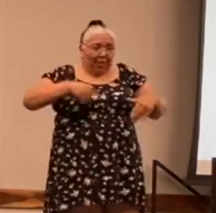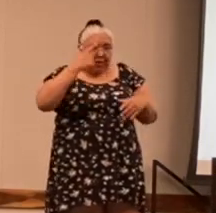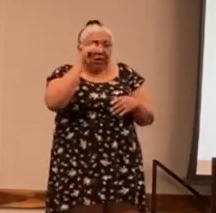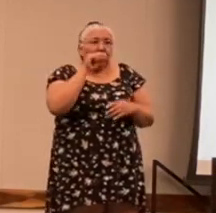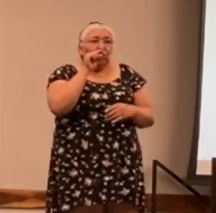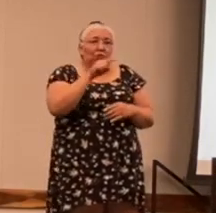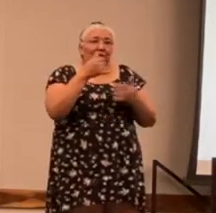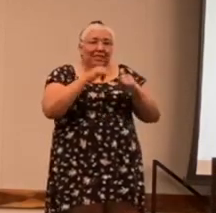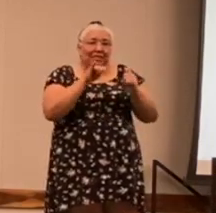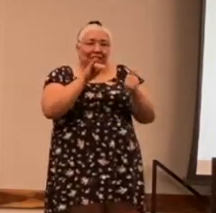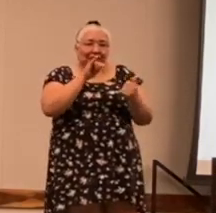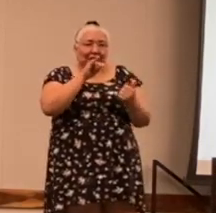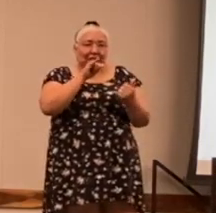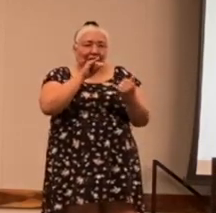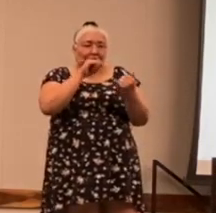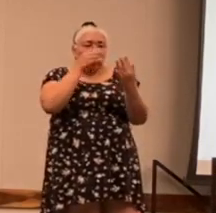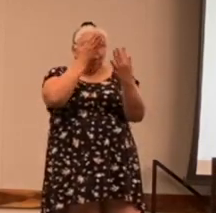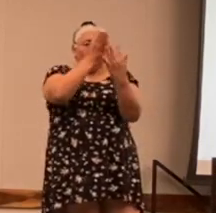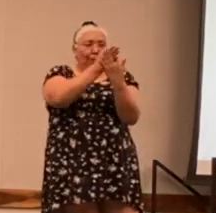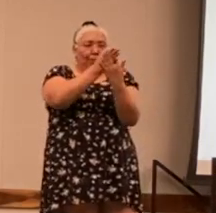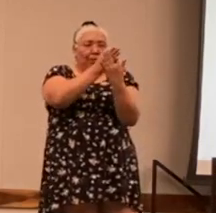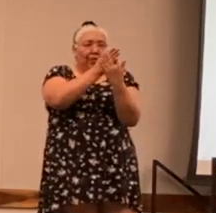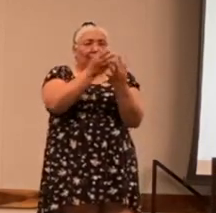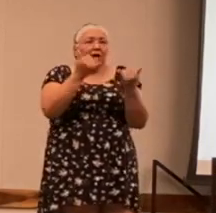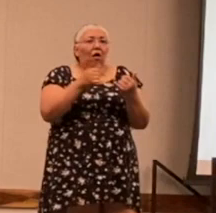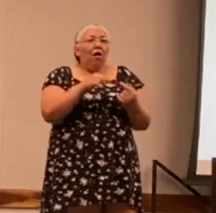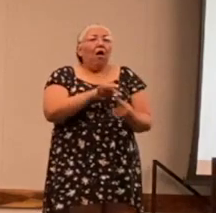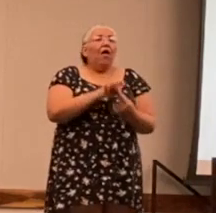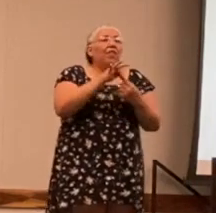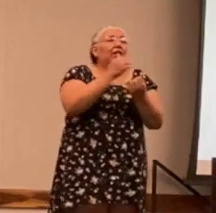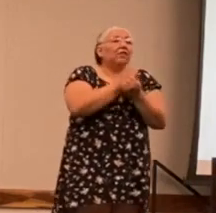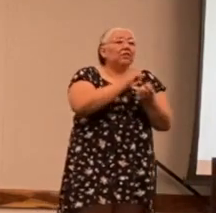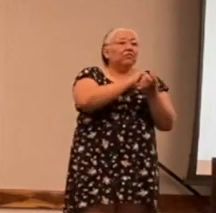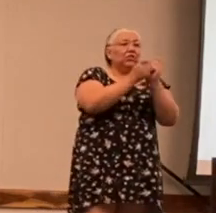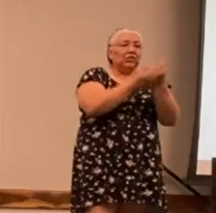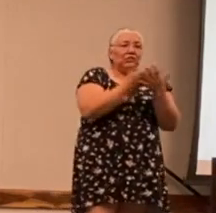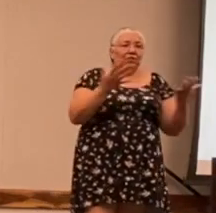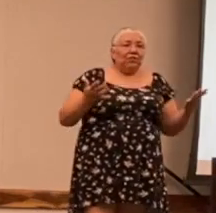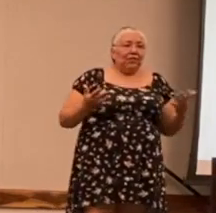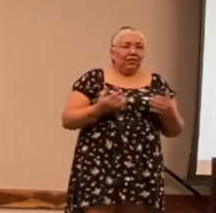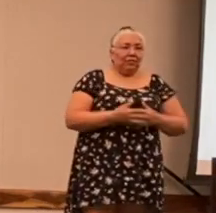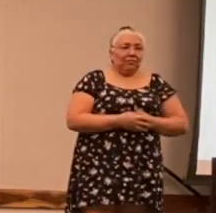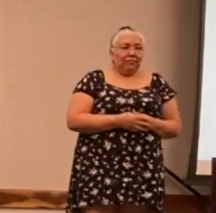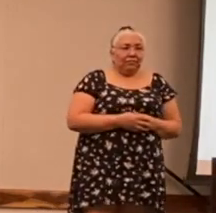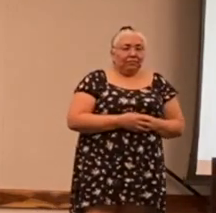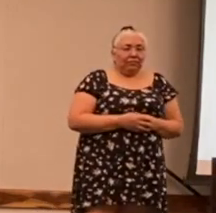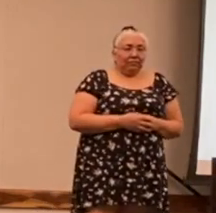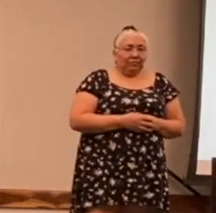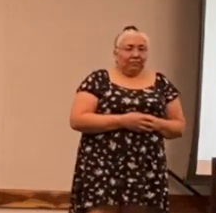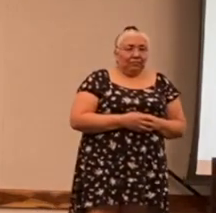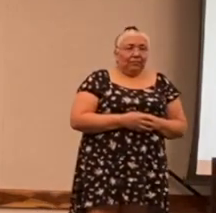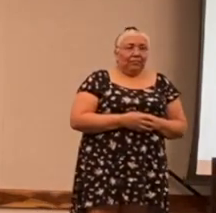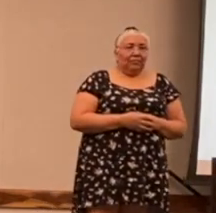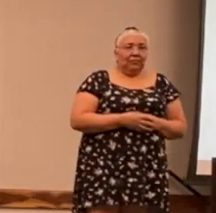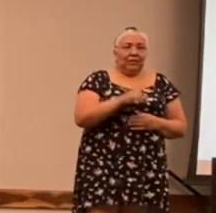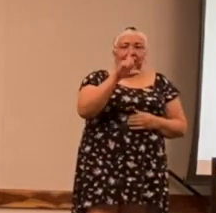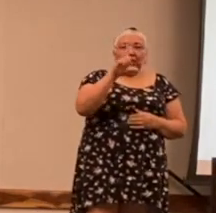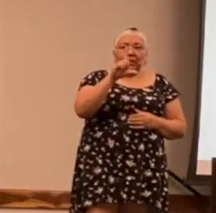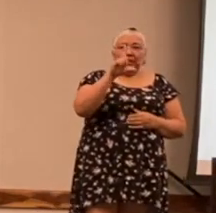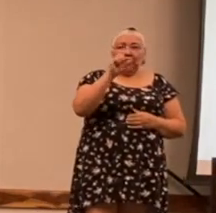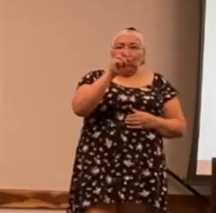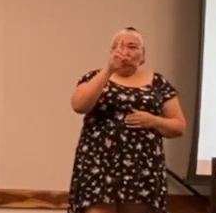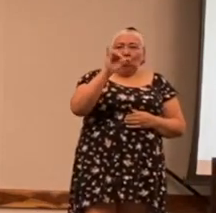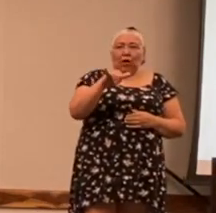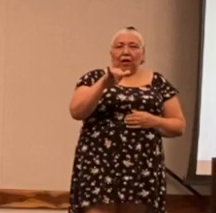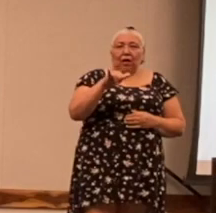way. Yes. See, authentic love changes everything. Authentic love changes everything. Leroy, if you're watching, you're